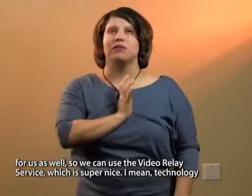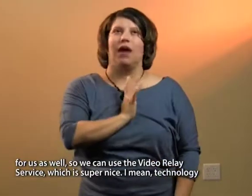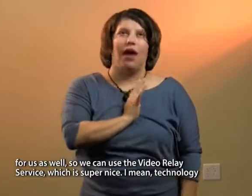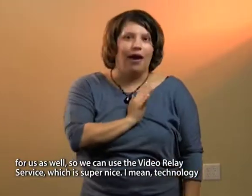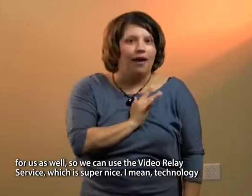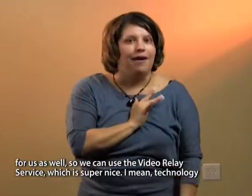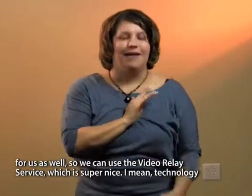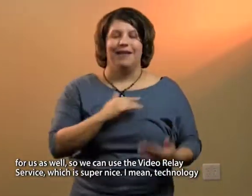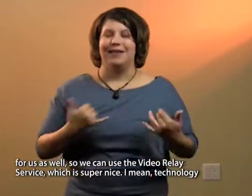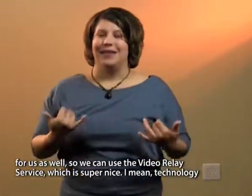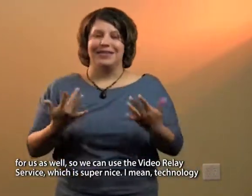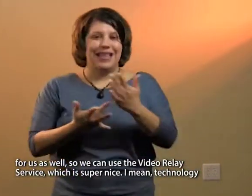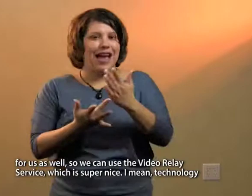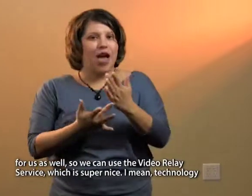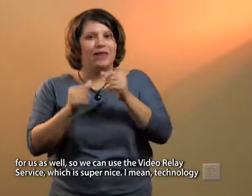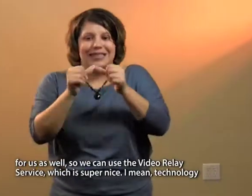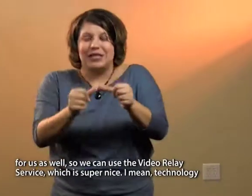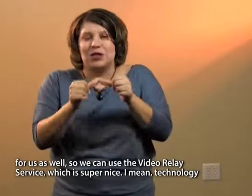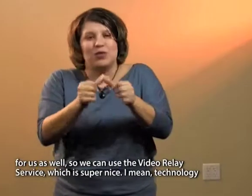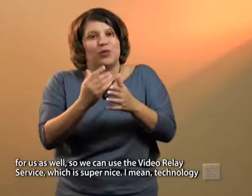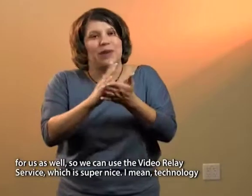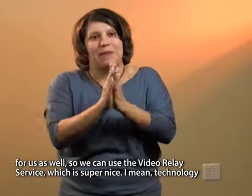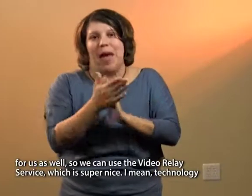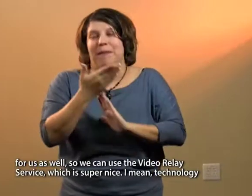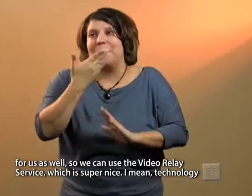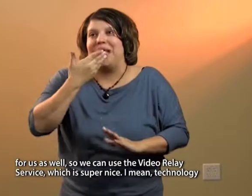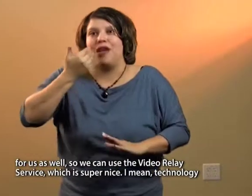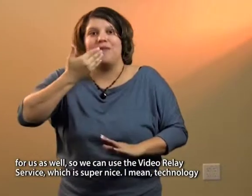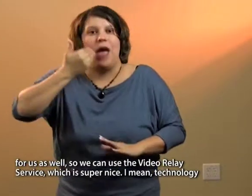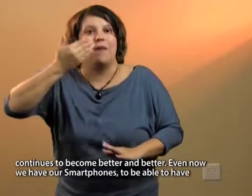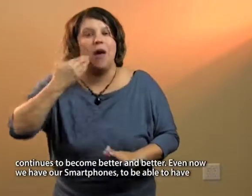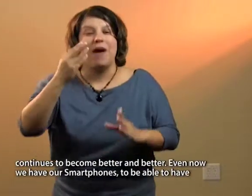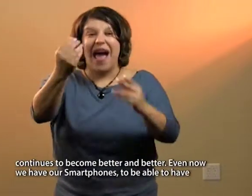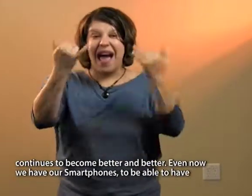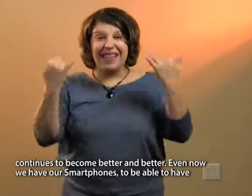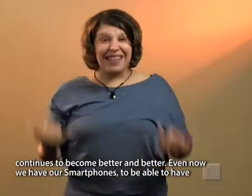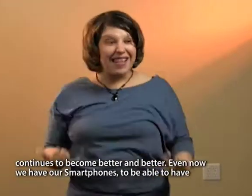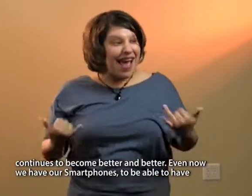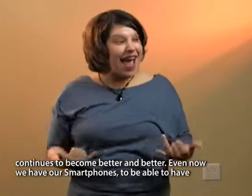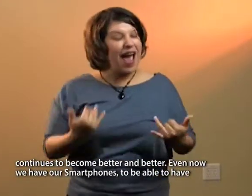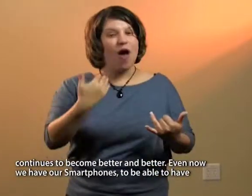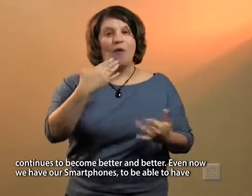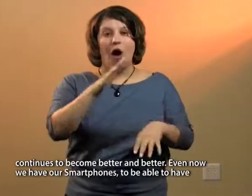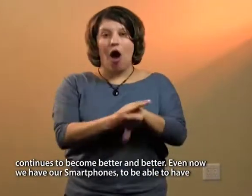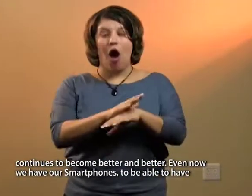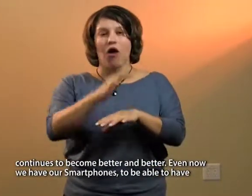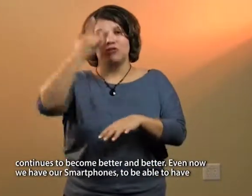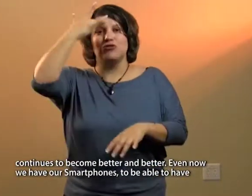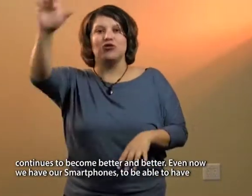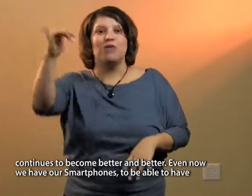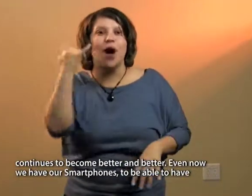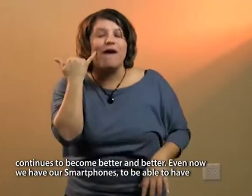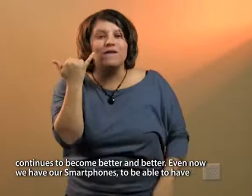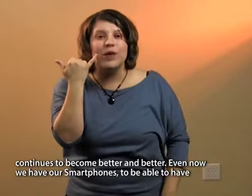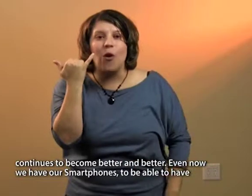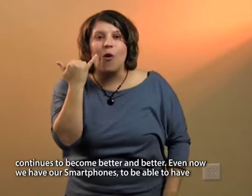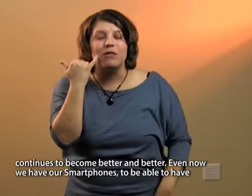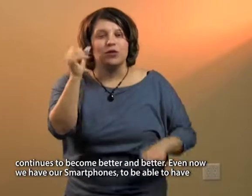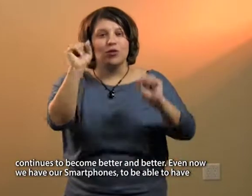service which is super nice i mean technology continues to become better and even now we